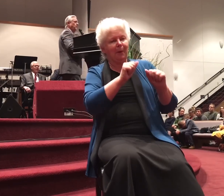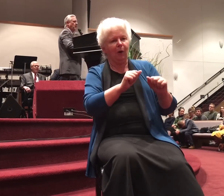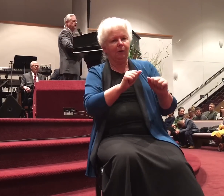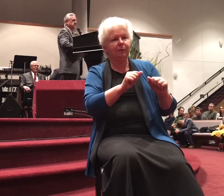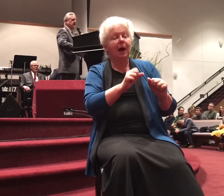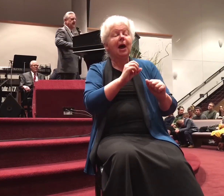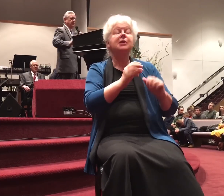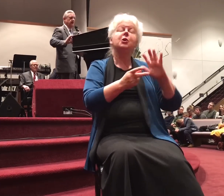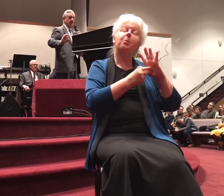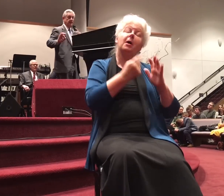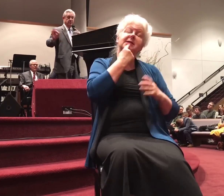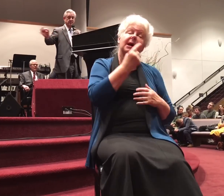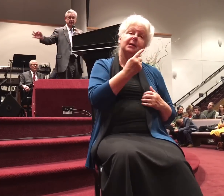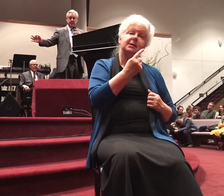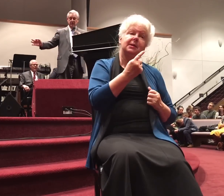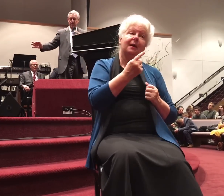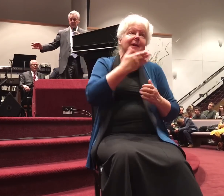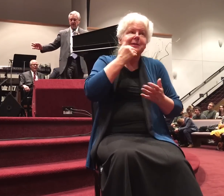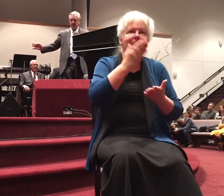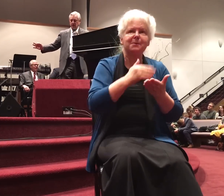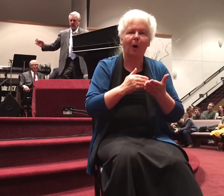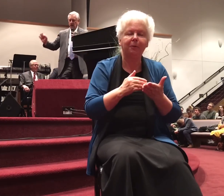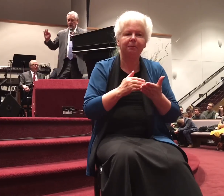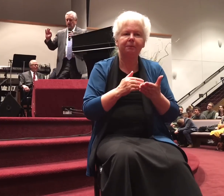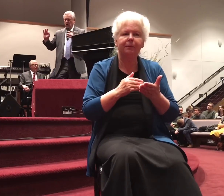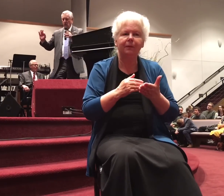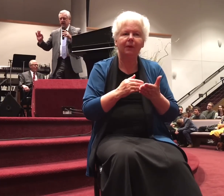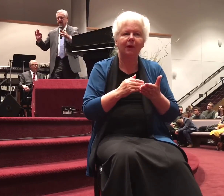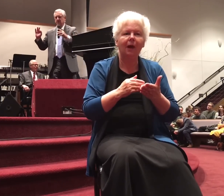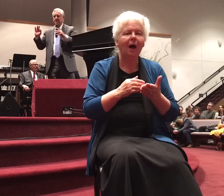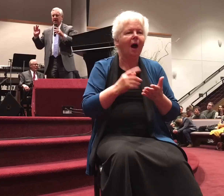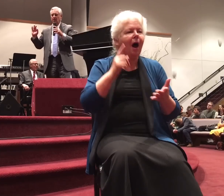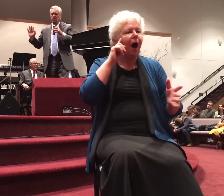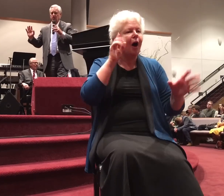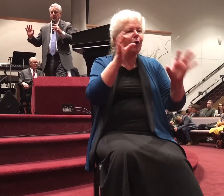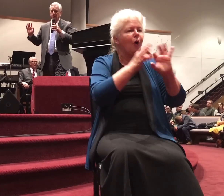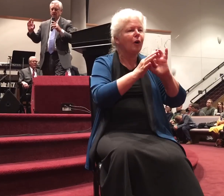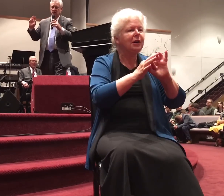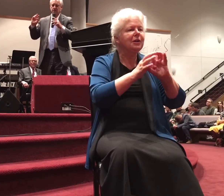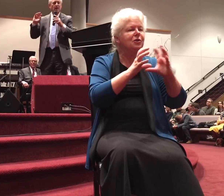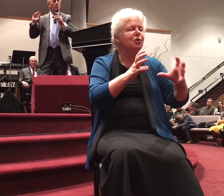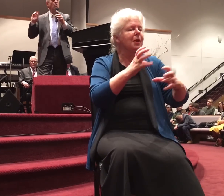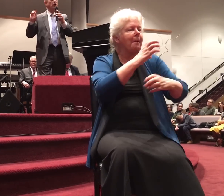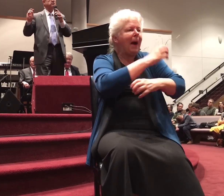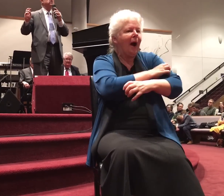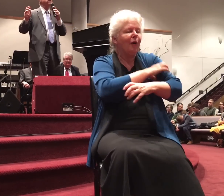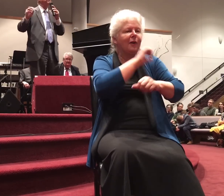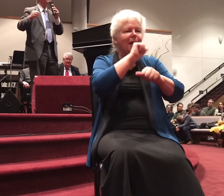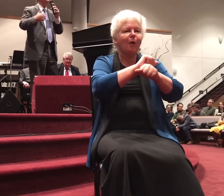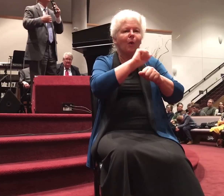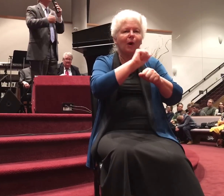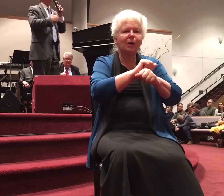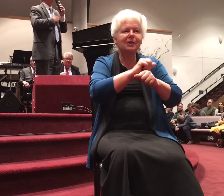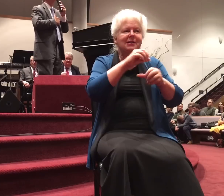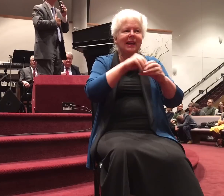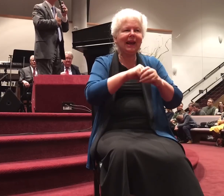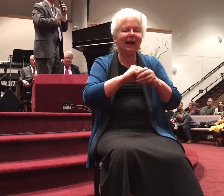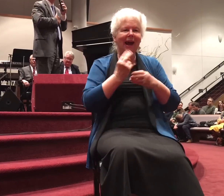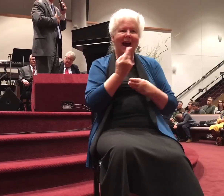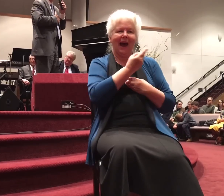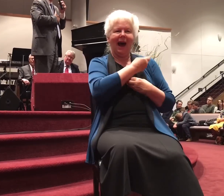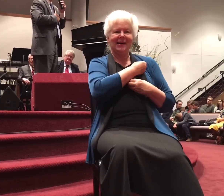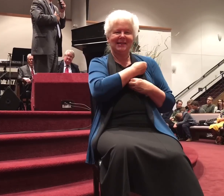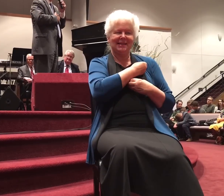And so Paul said, and here's the best part of all, according to the power that works in